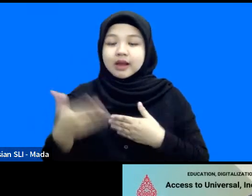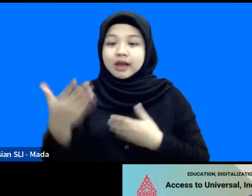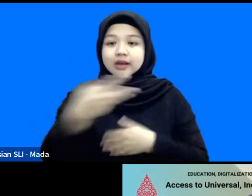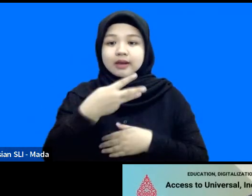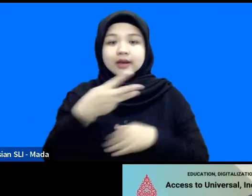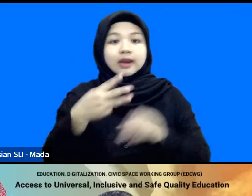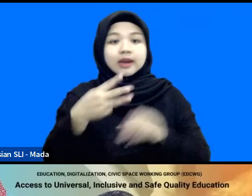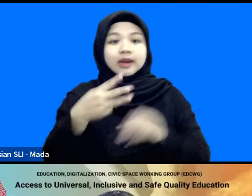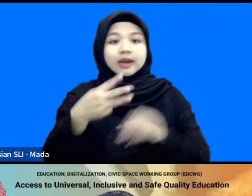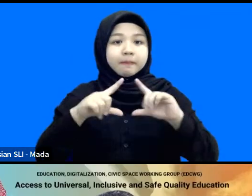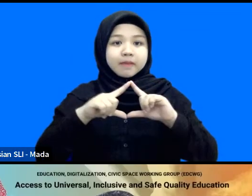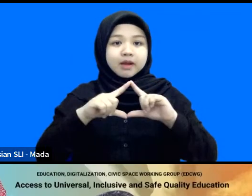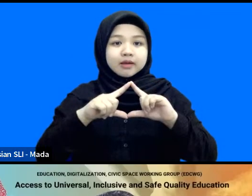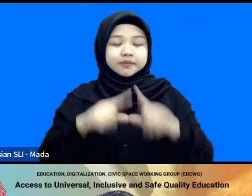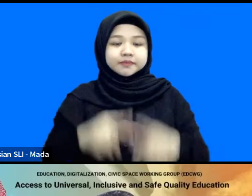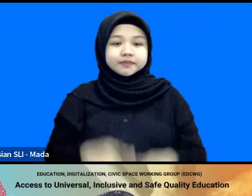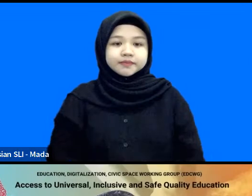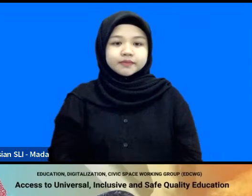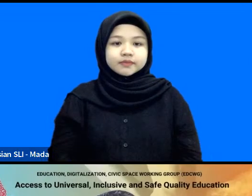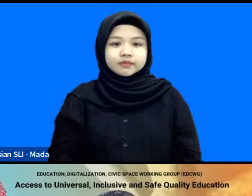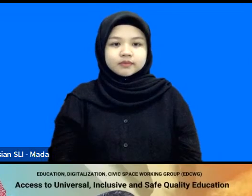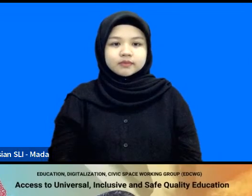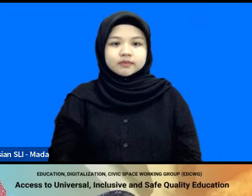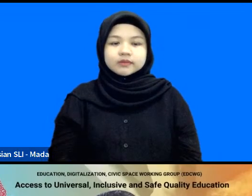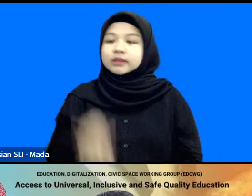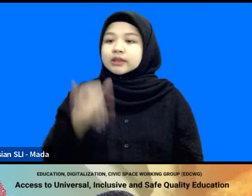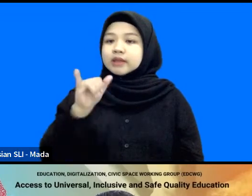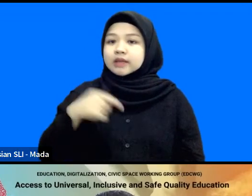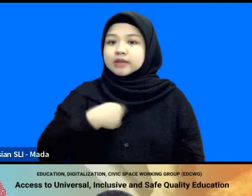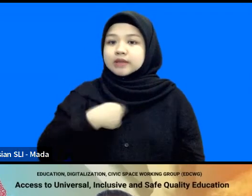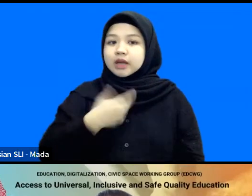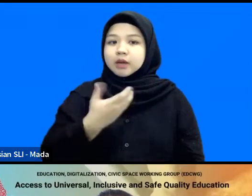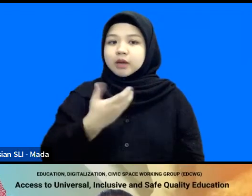of that point, because I think it's a really good one about